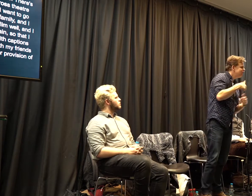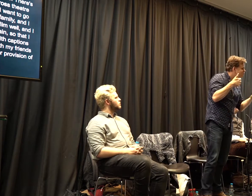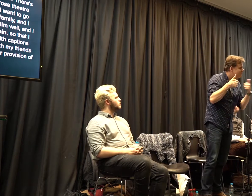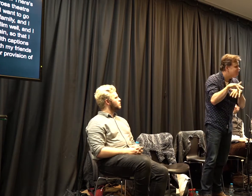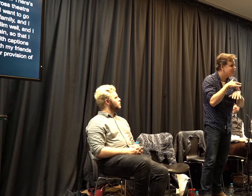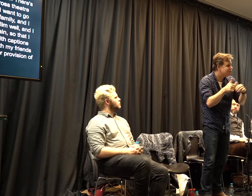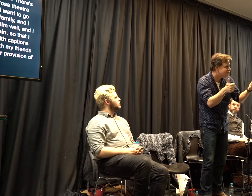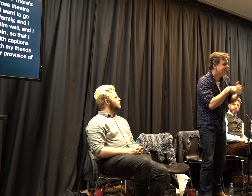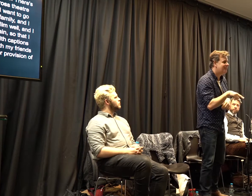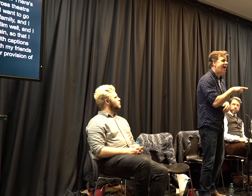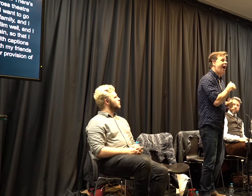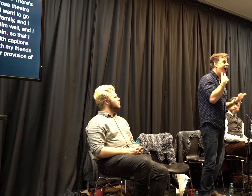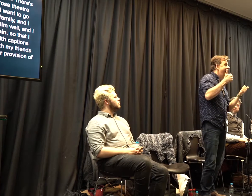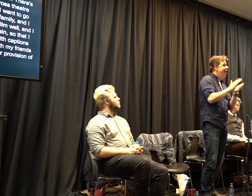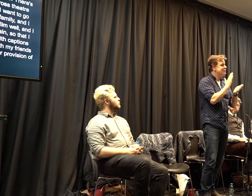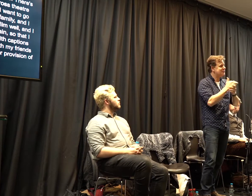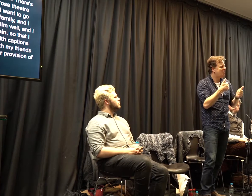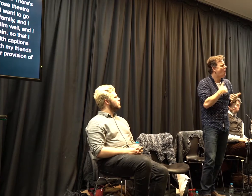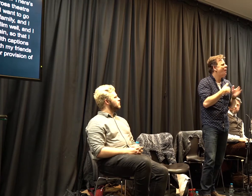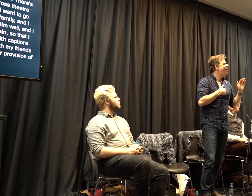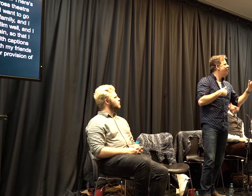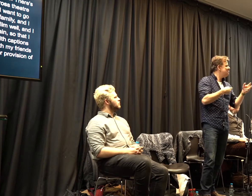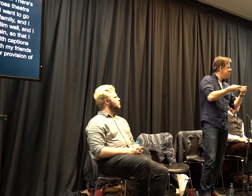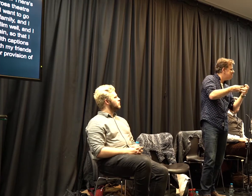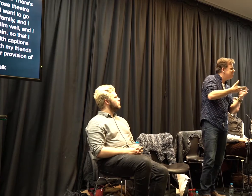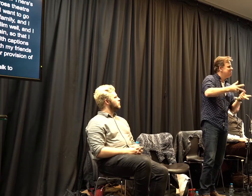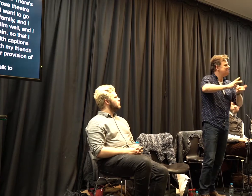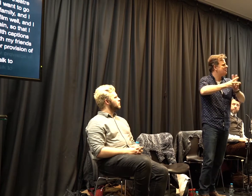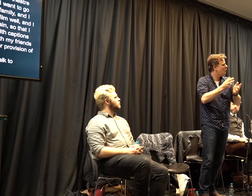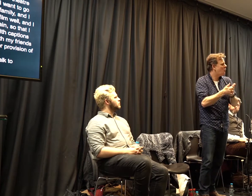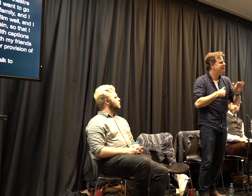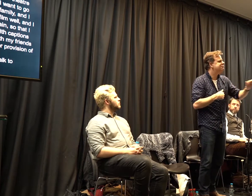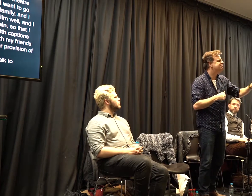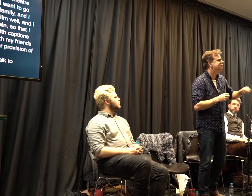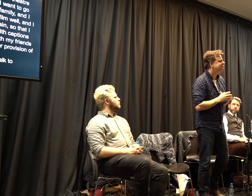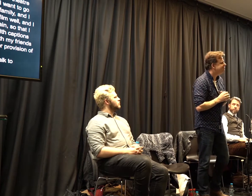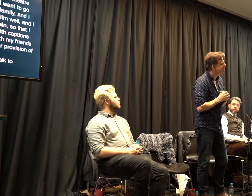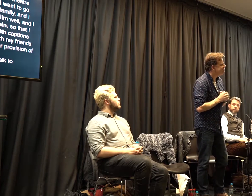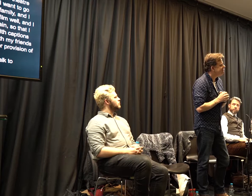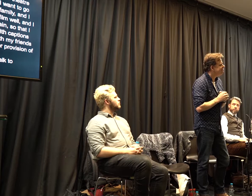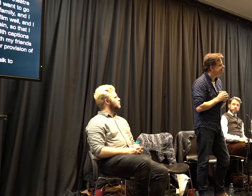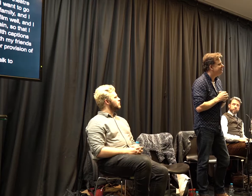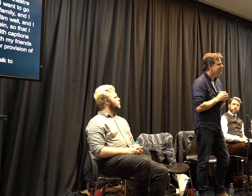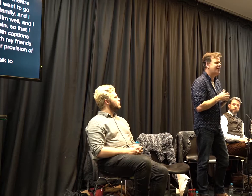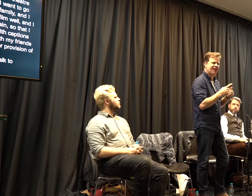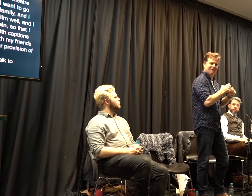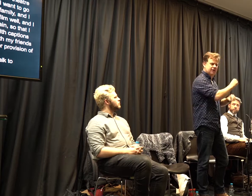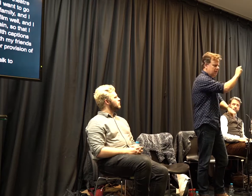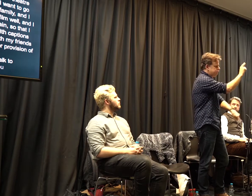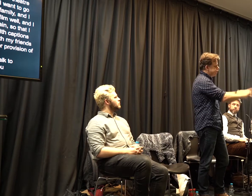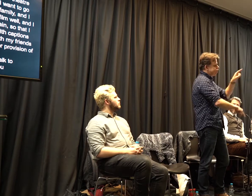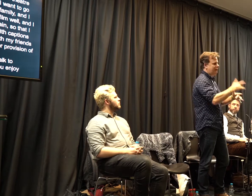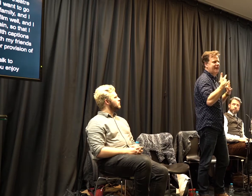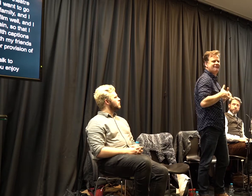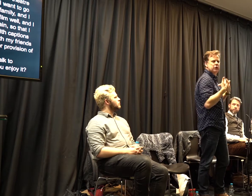Always, often, I go off to talk to everybody afterwards. They said, "Oh, did you enjoy it?" And I say, "Well, what would you prefer?